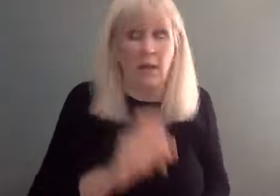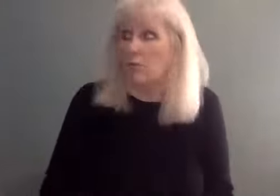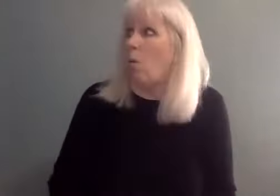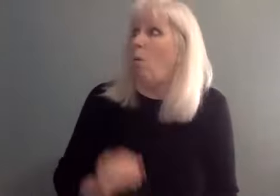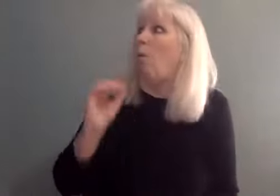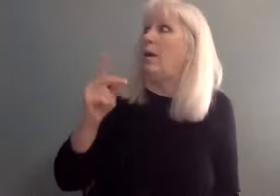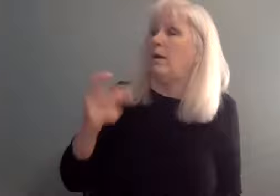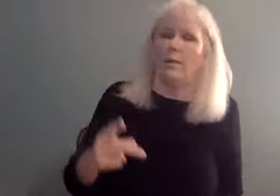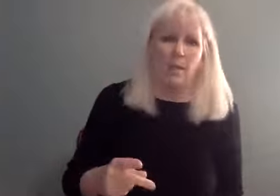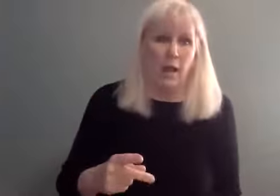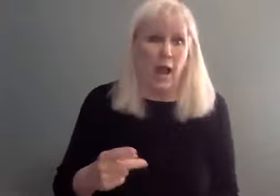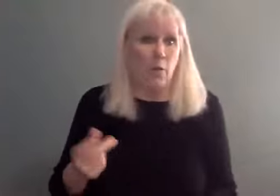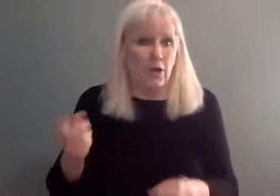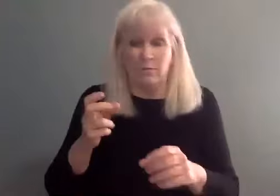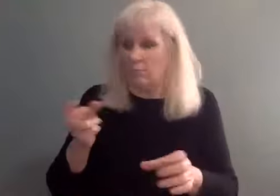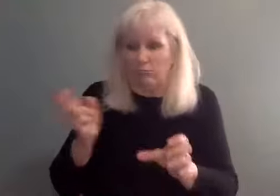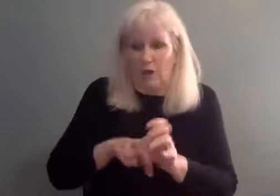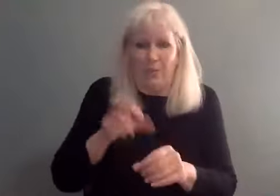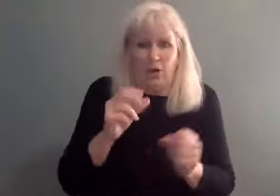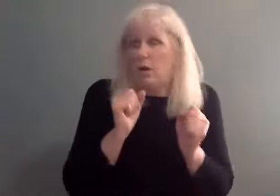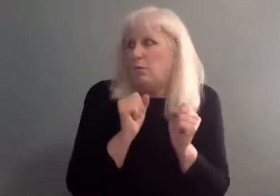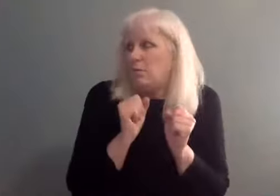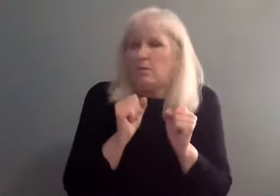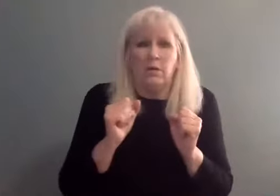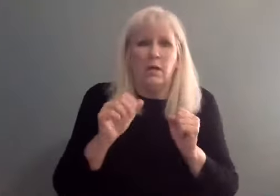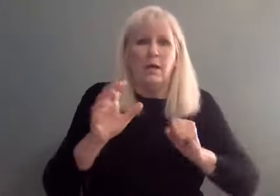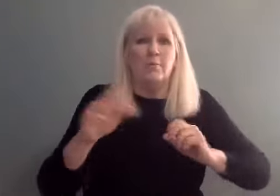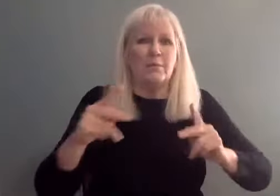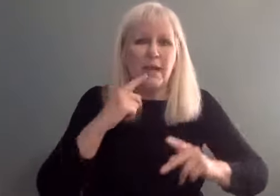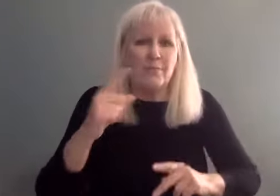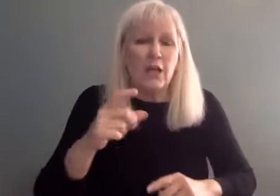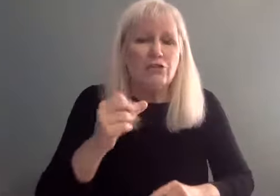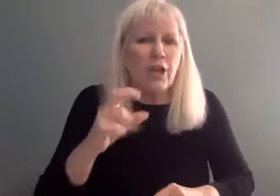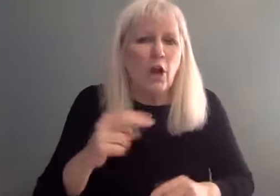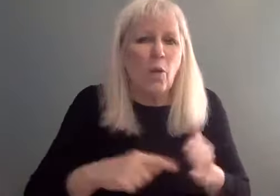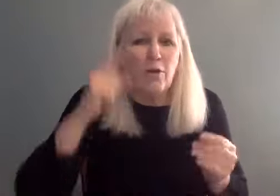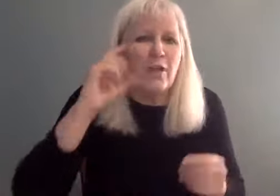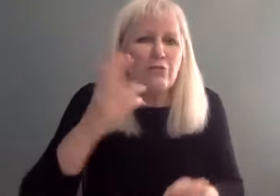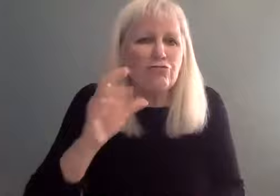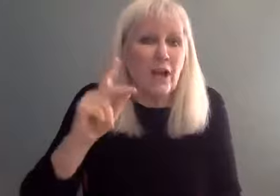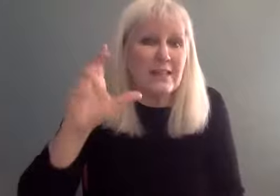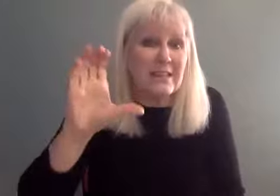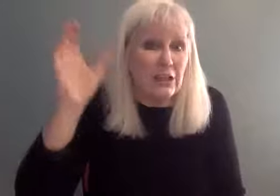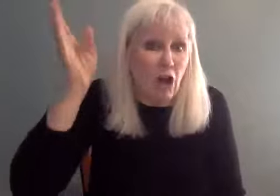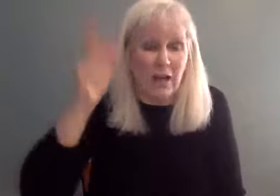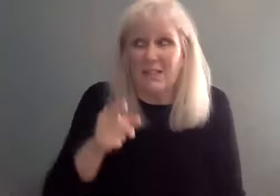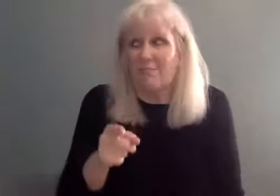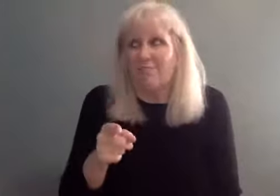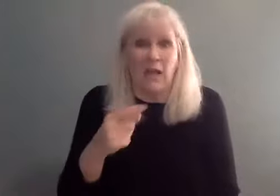And we'd be driving back, and they'd go, hey, Sharon, what'd you think of Chuck C? Well, I couldn't talk. And I just kind of go, like I enjoyed him, but I didn't get what